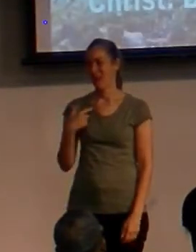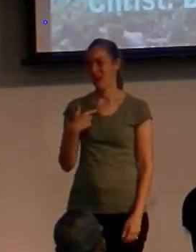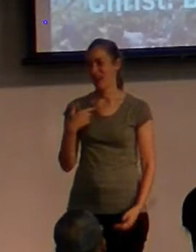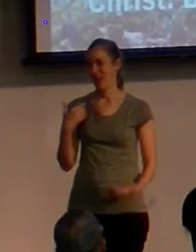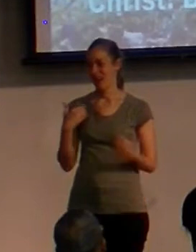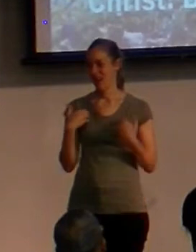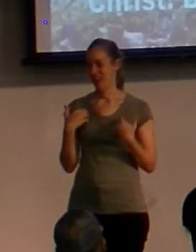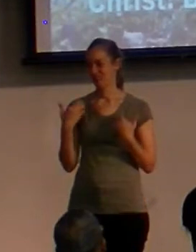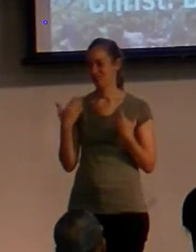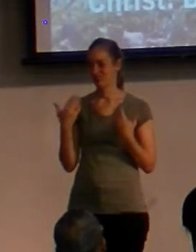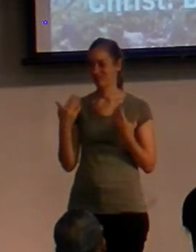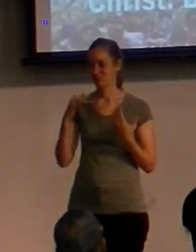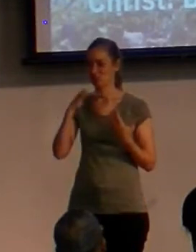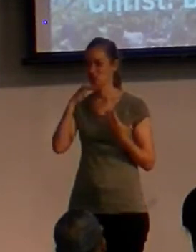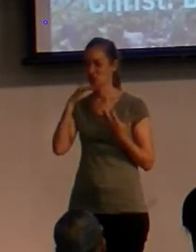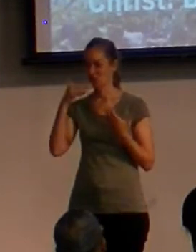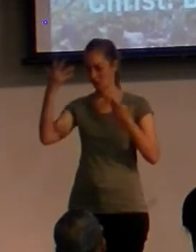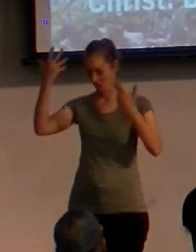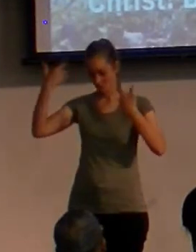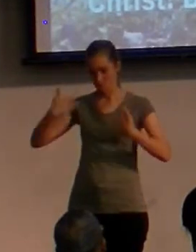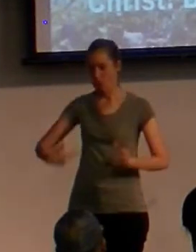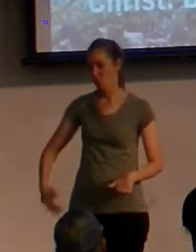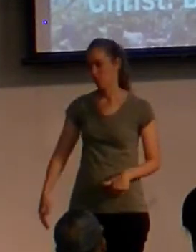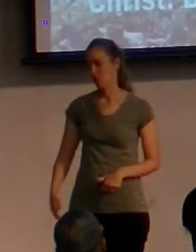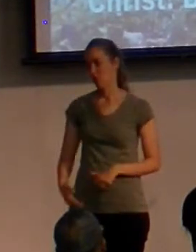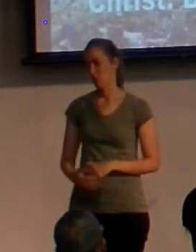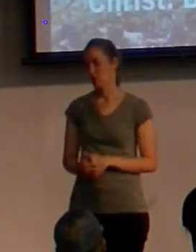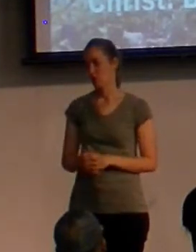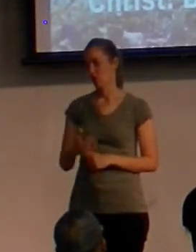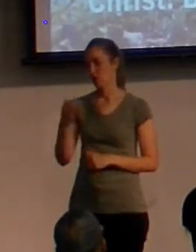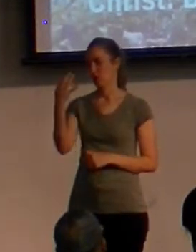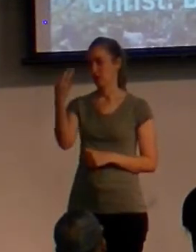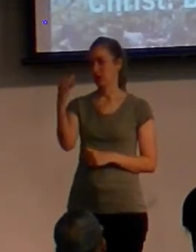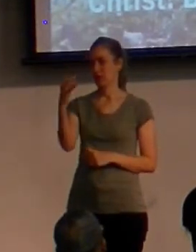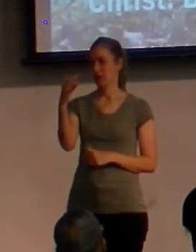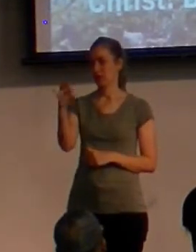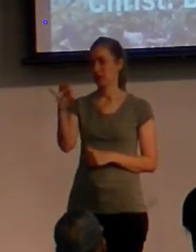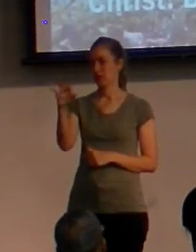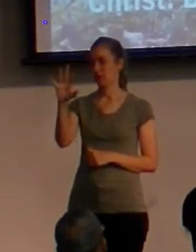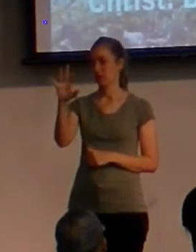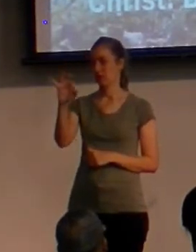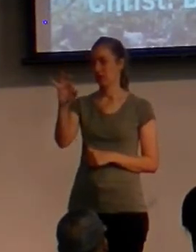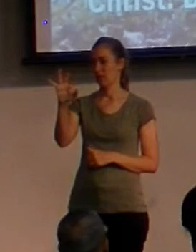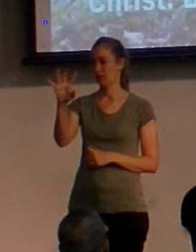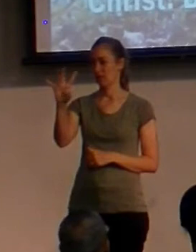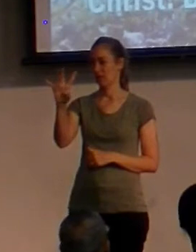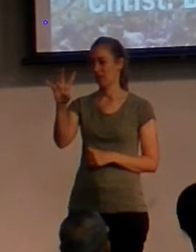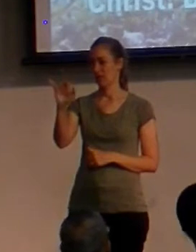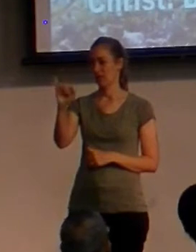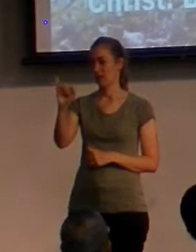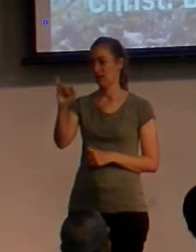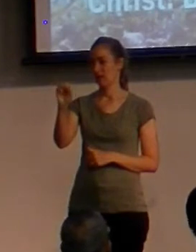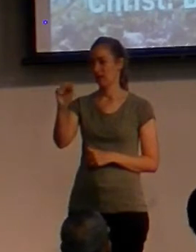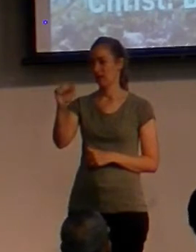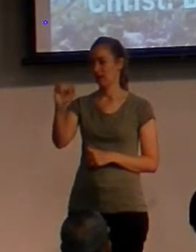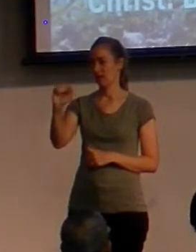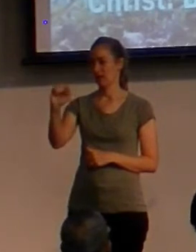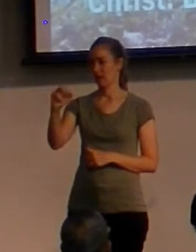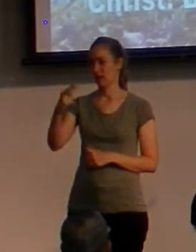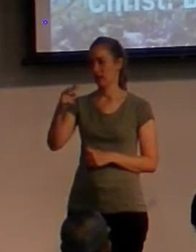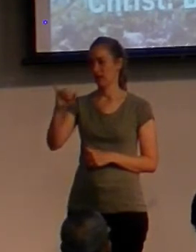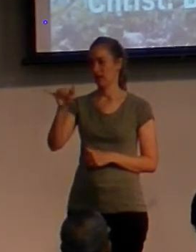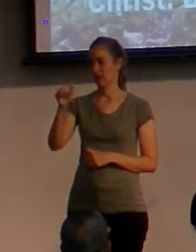Pretty dusty. In 1997, Isaiah Jackson graduated from Sunset, and this